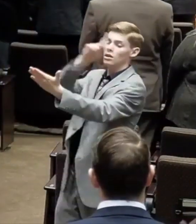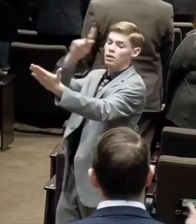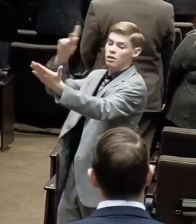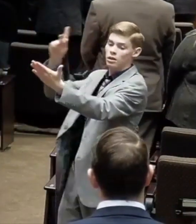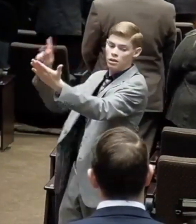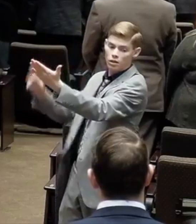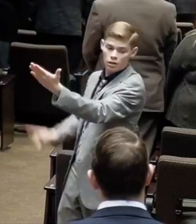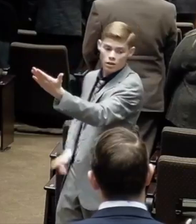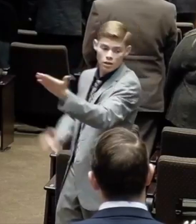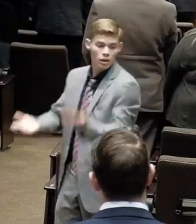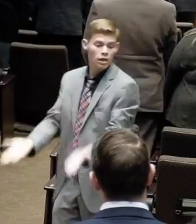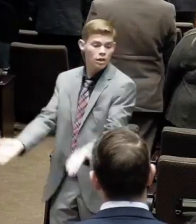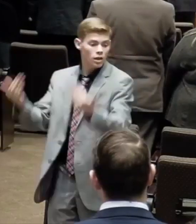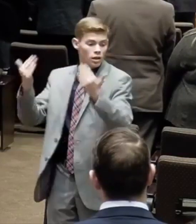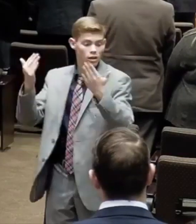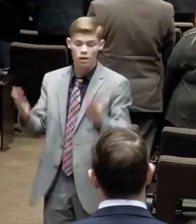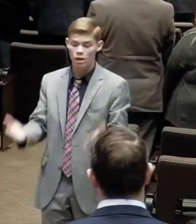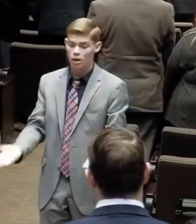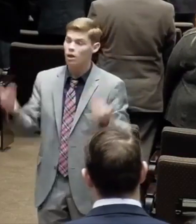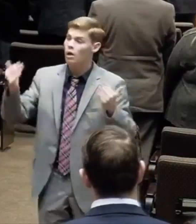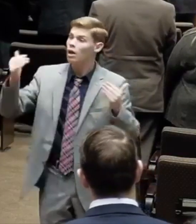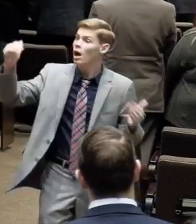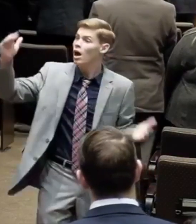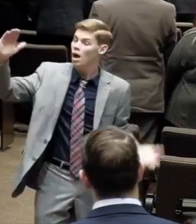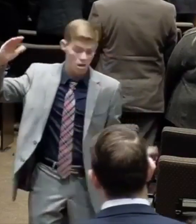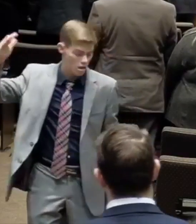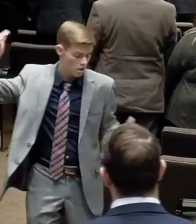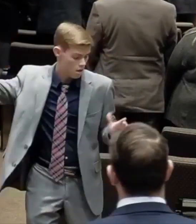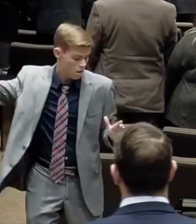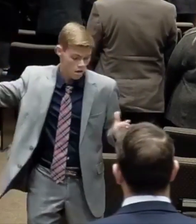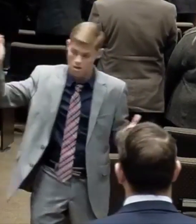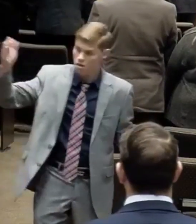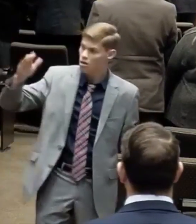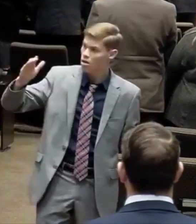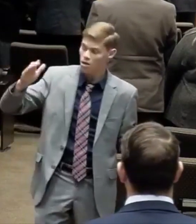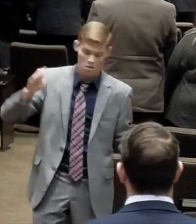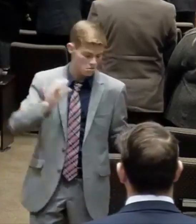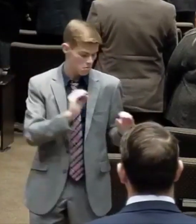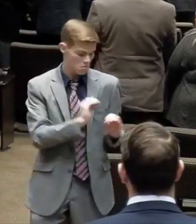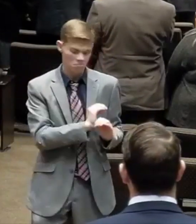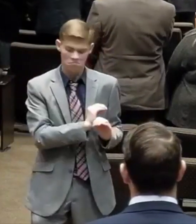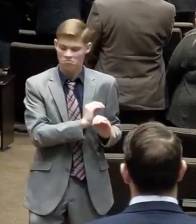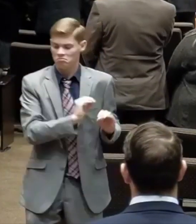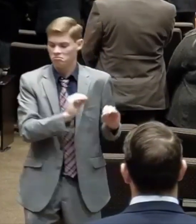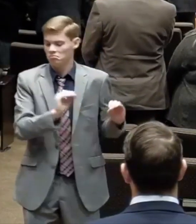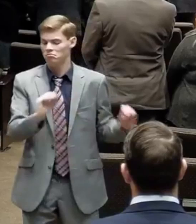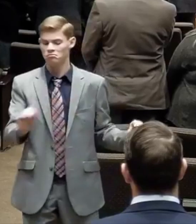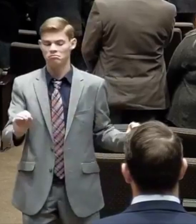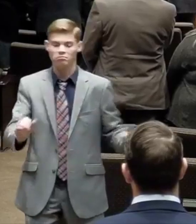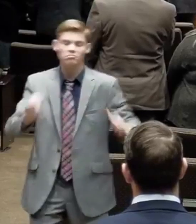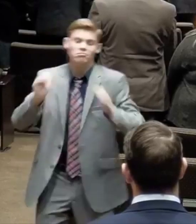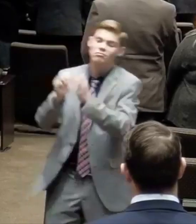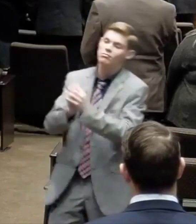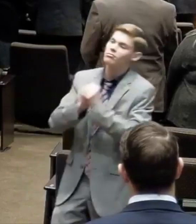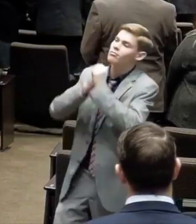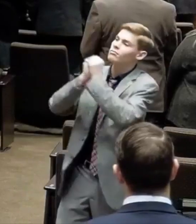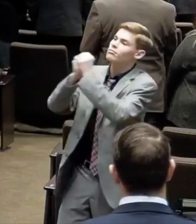King, nothing can compare. Come, let us adore